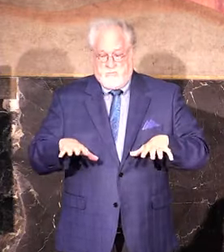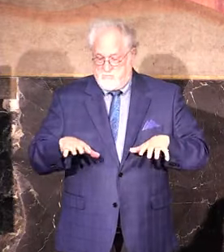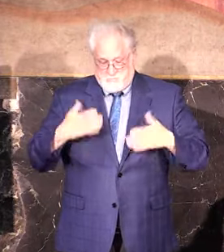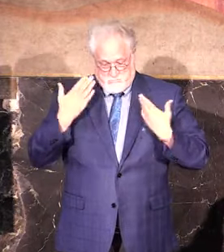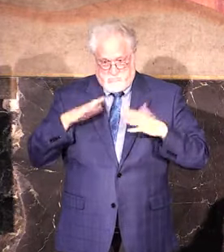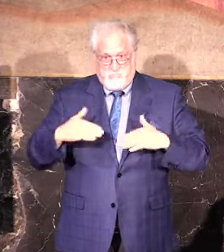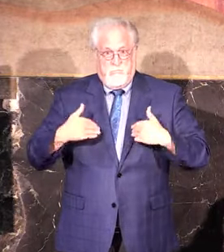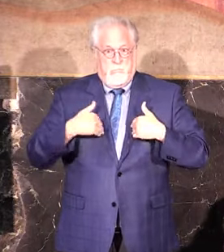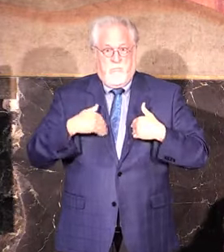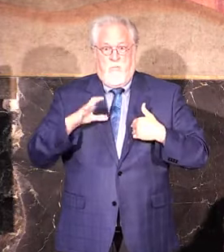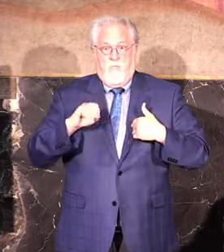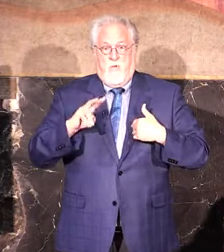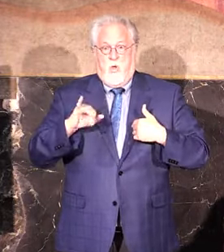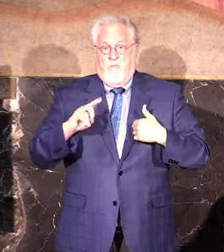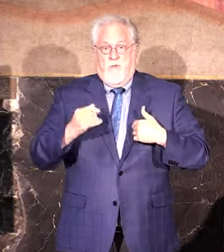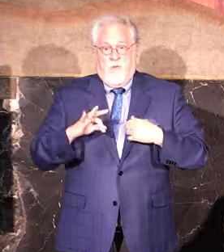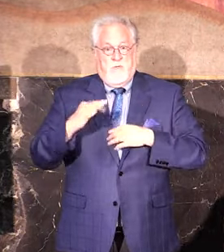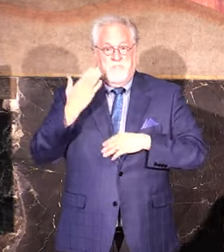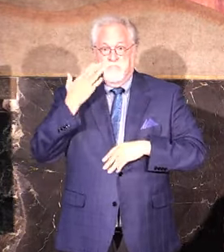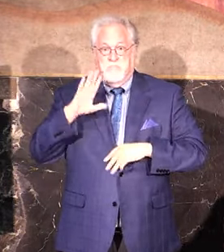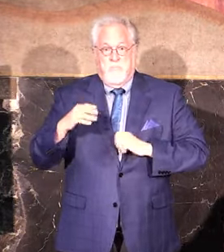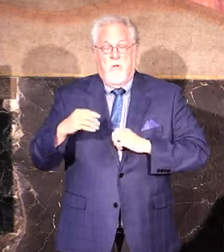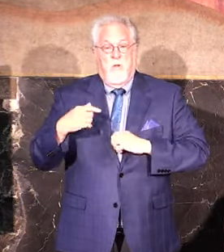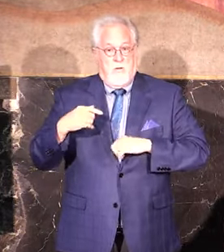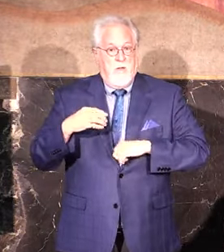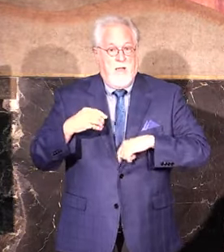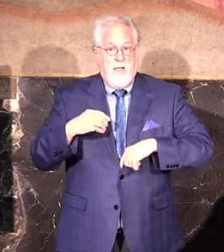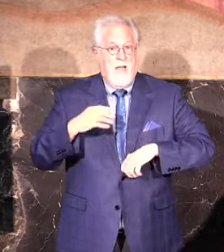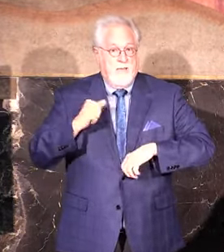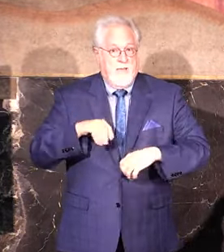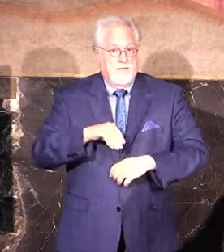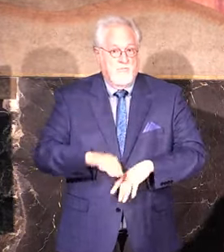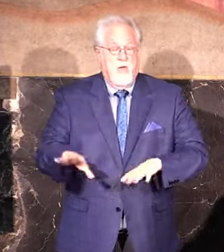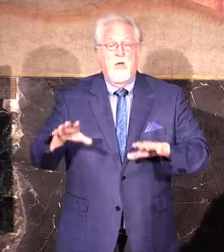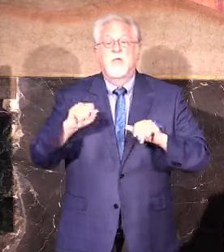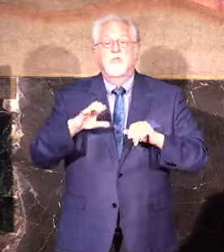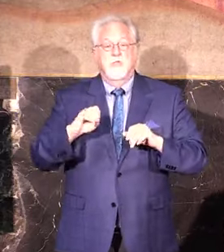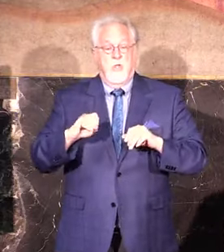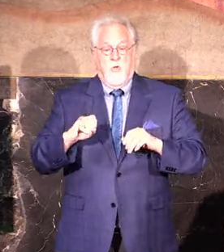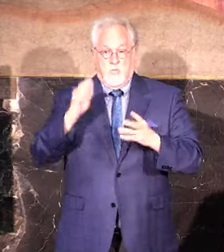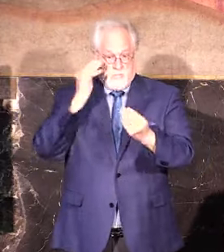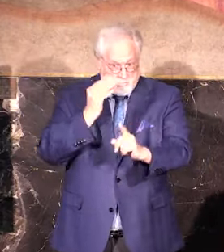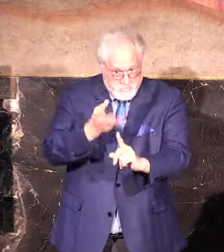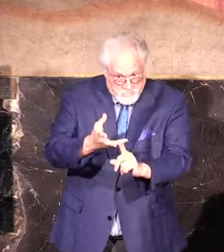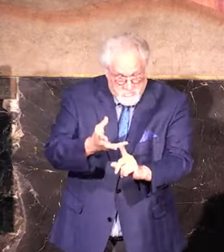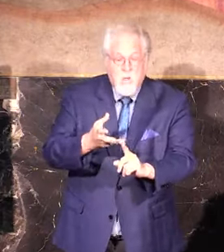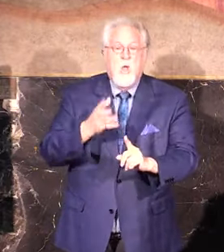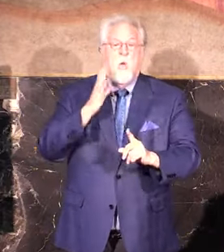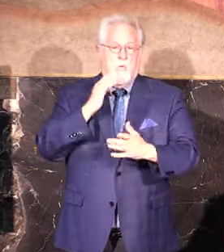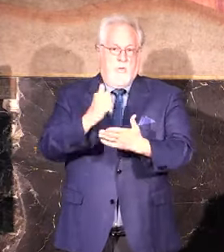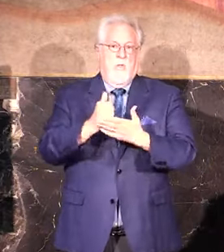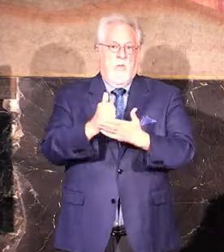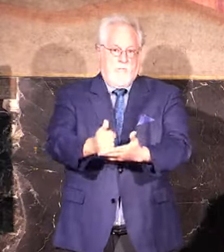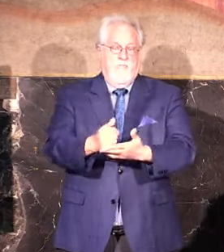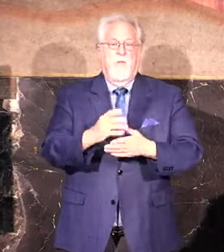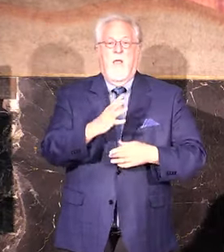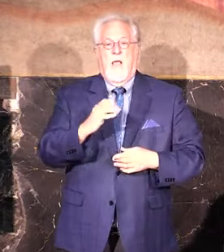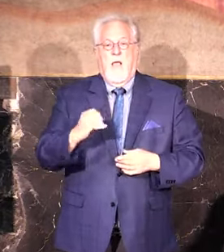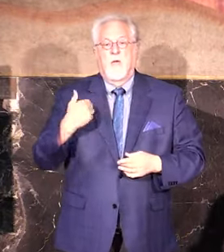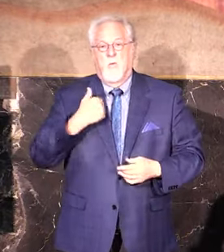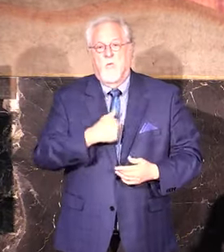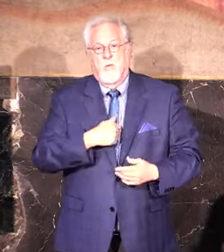have COVID-19 don't know that they have it and they're contagious. And so getting this bit of information should be very, very helpful. And we